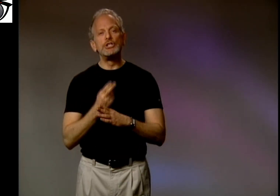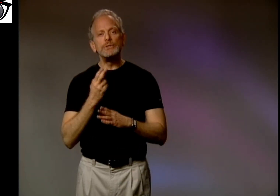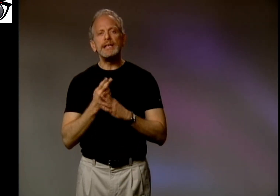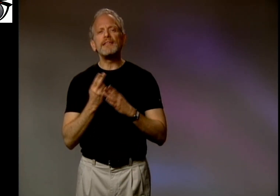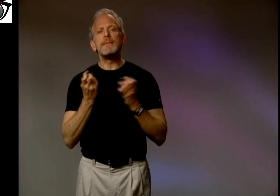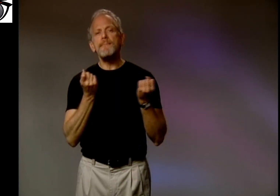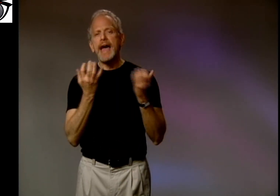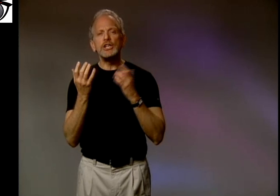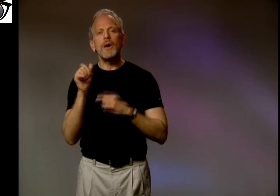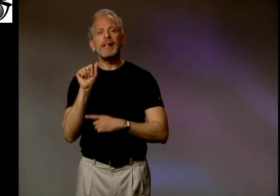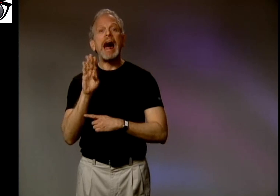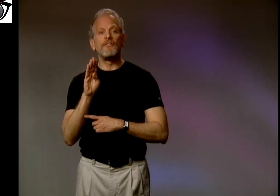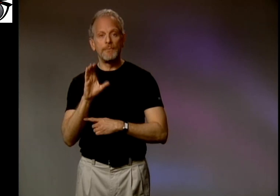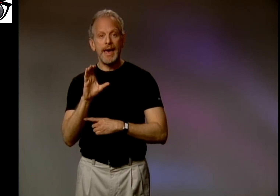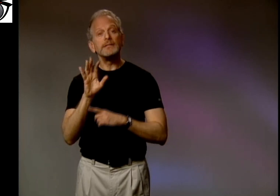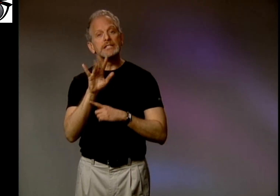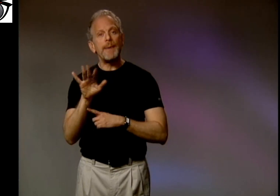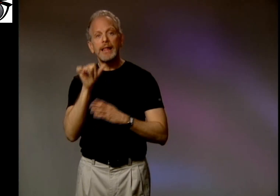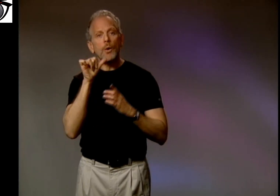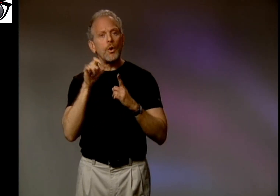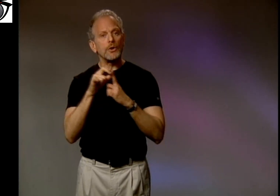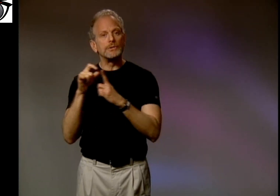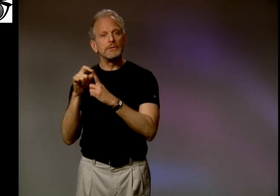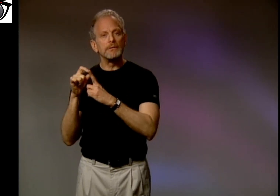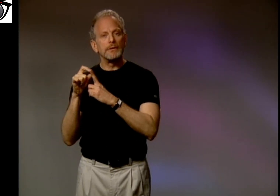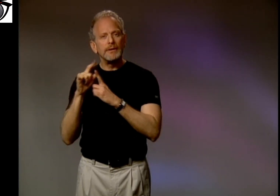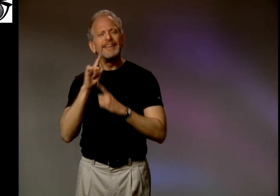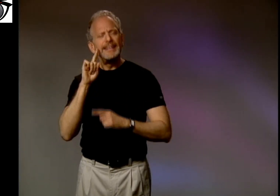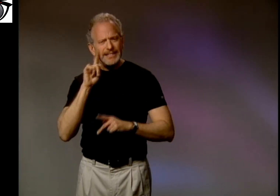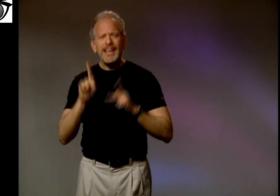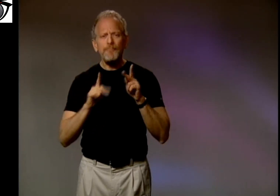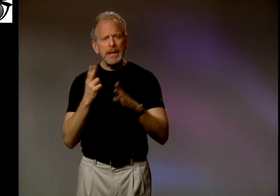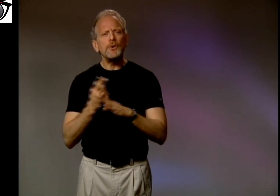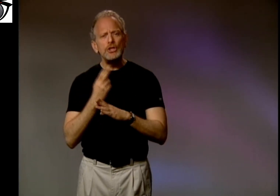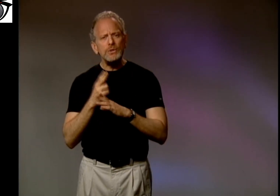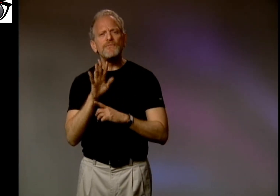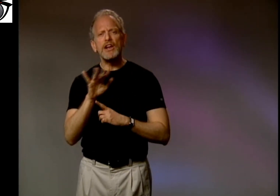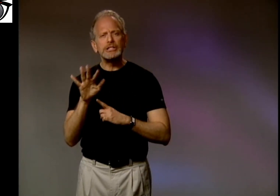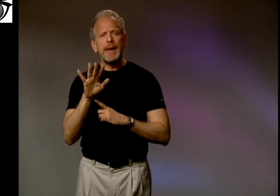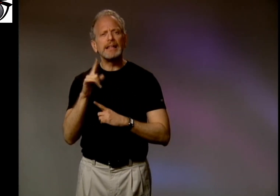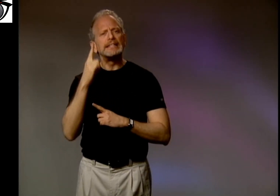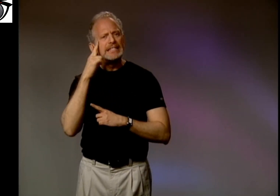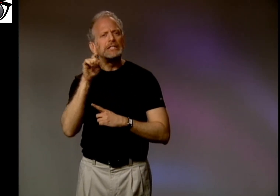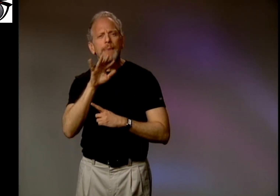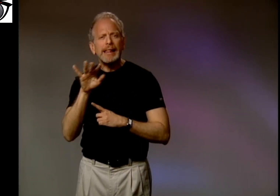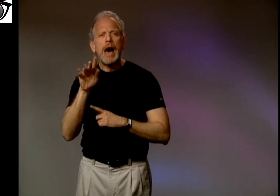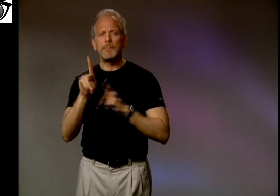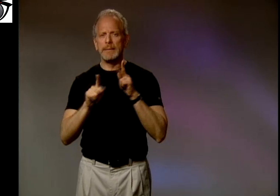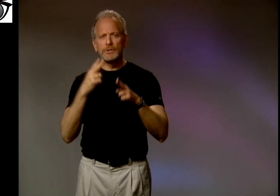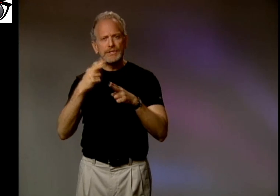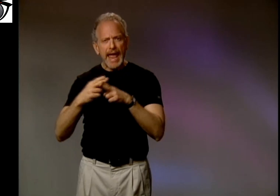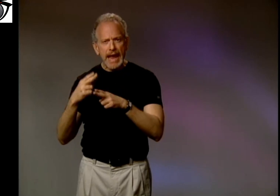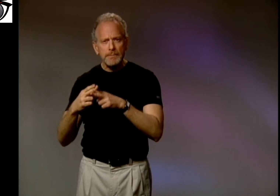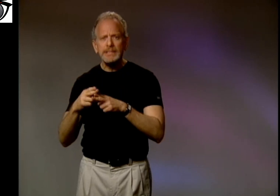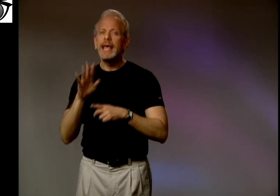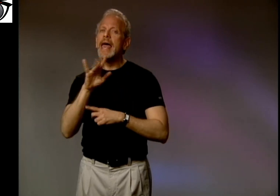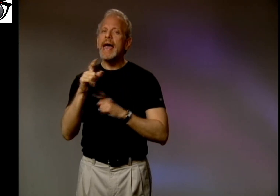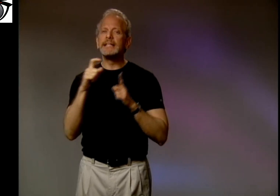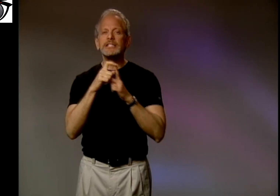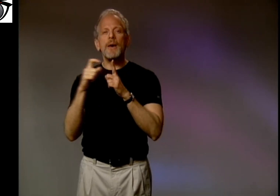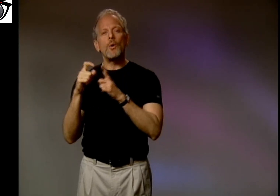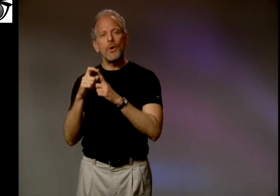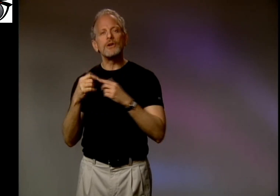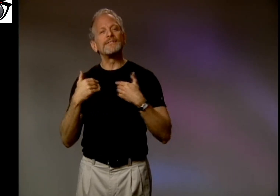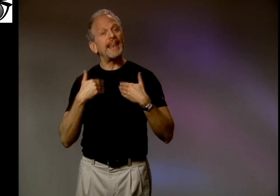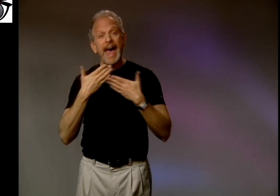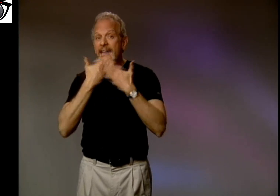Fingerspelling is using the manual alphabet to spell out words. Deaf people use fingerspelling to spell out people's names